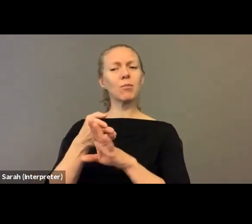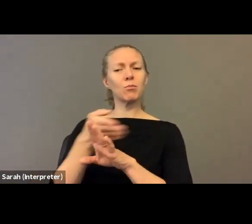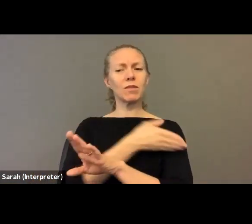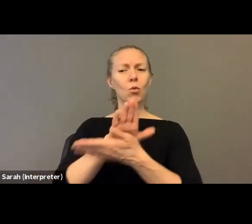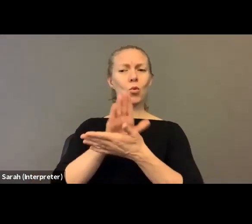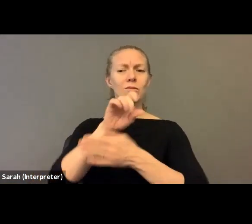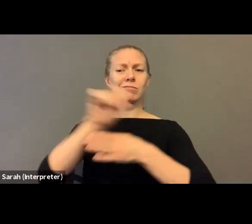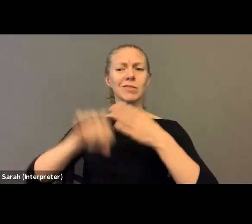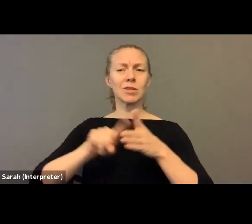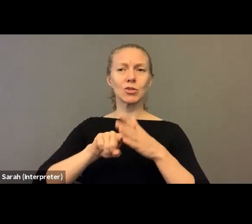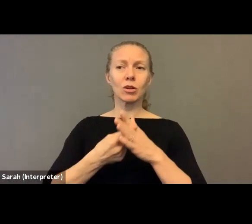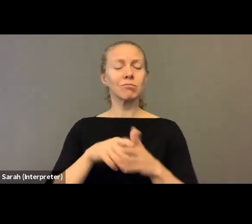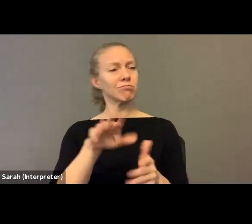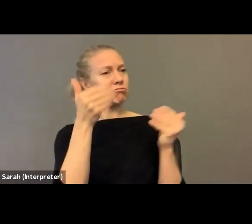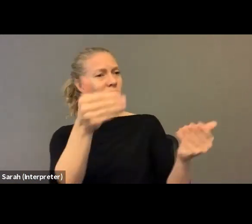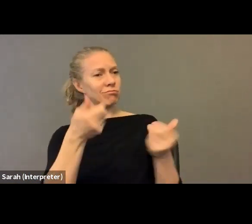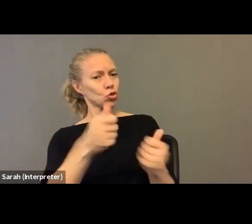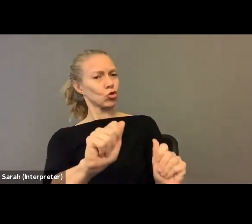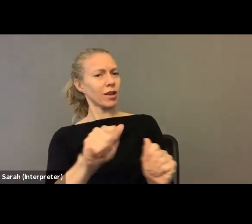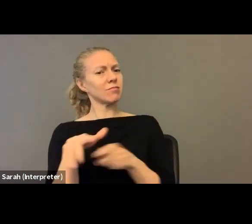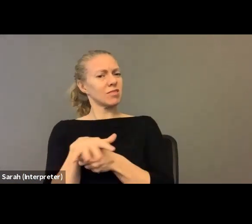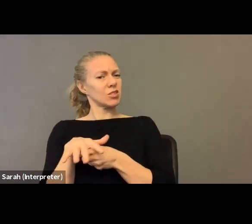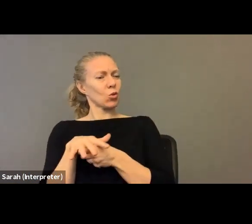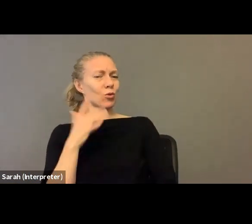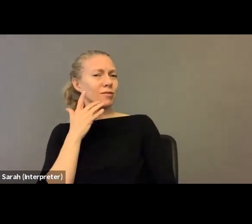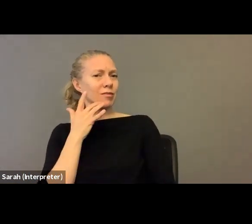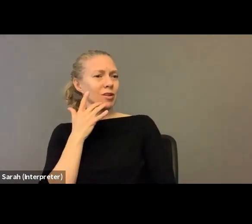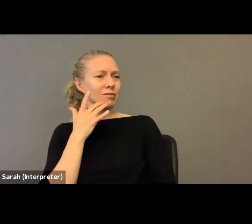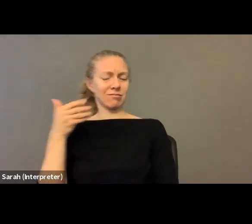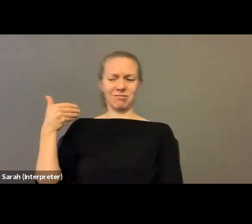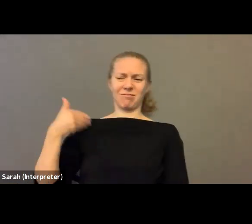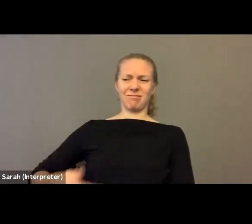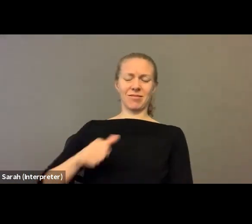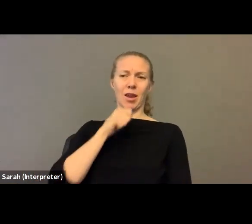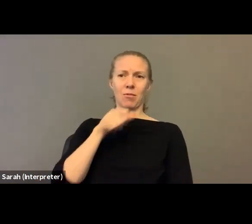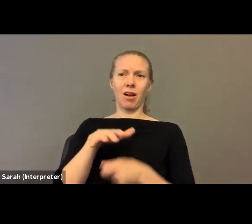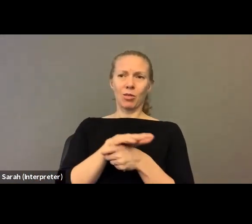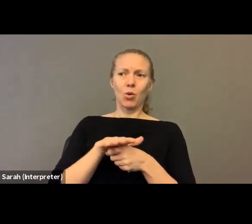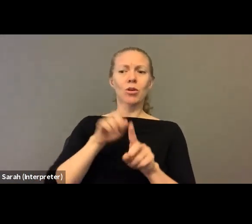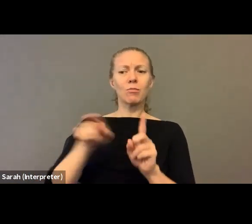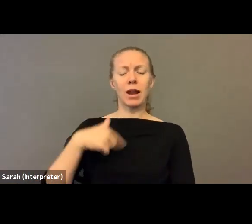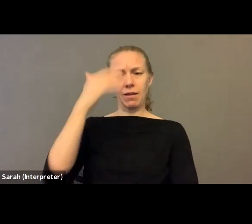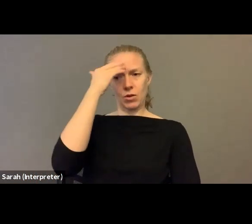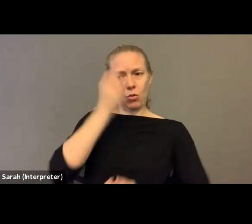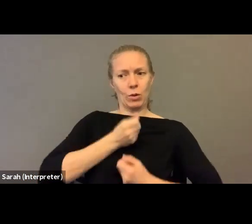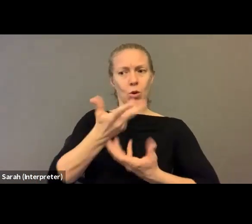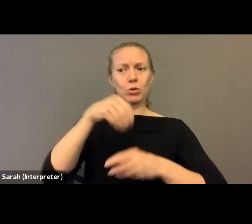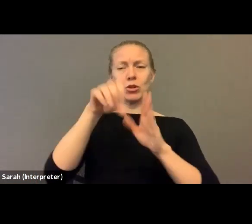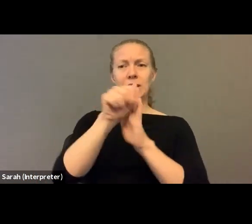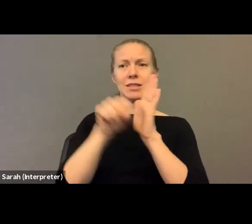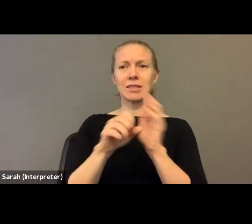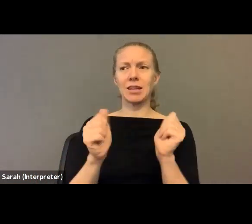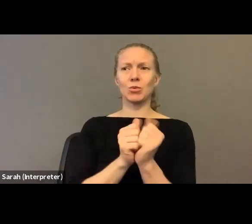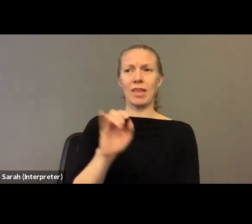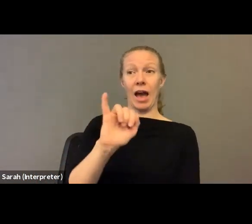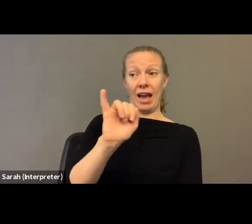a local favorite. I am not local, though I've known poems in states with eyes and enough white skin to